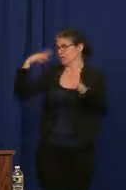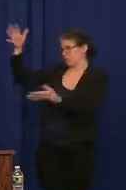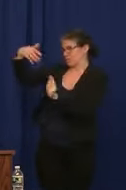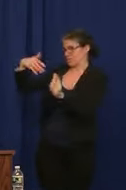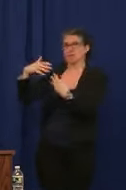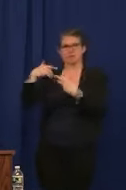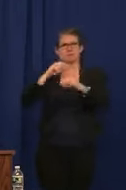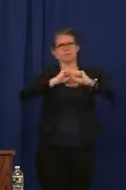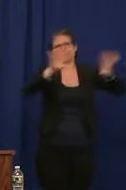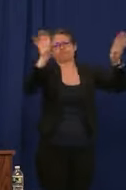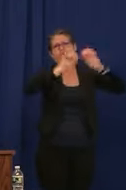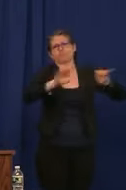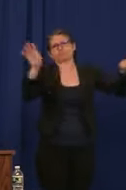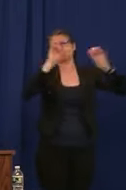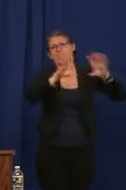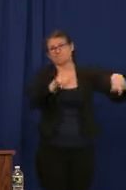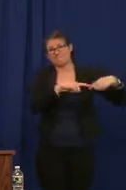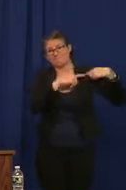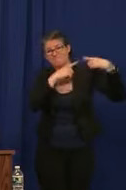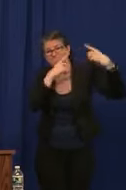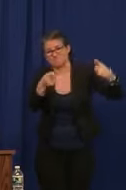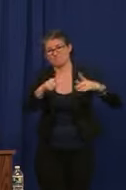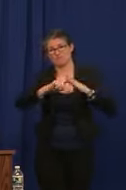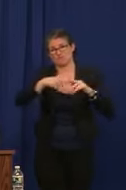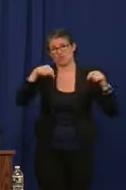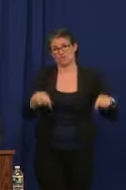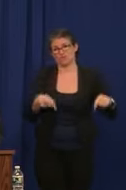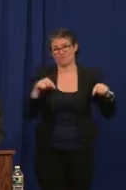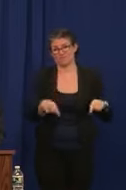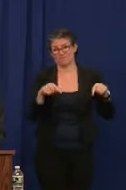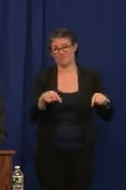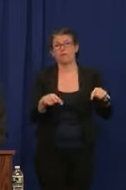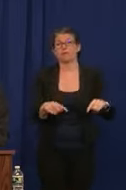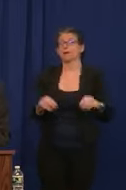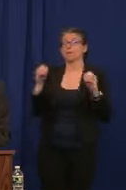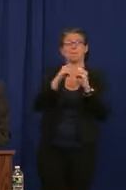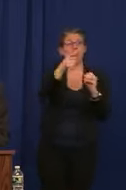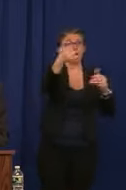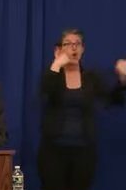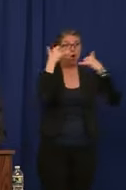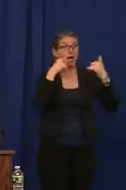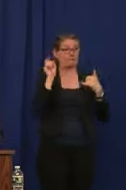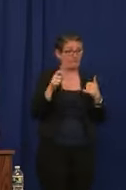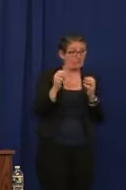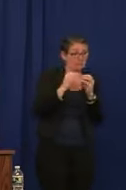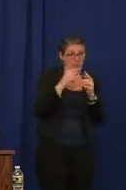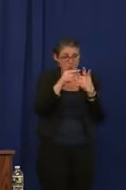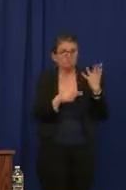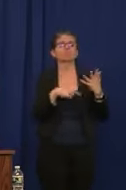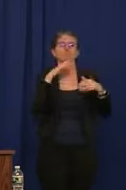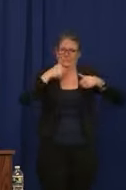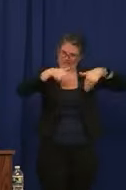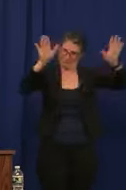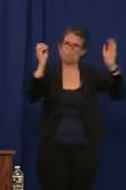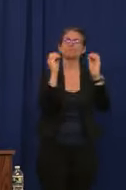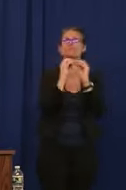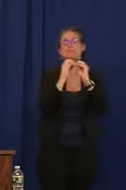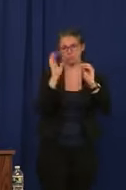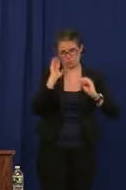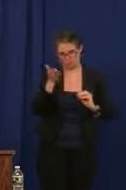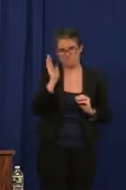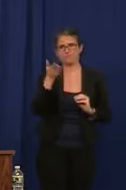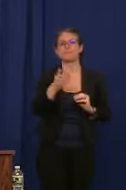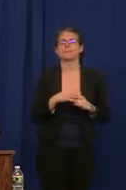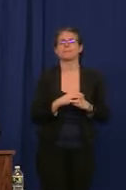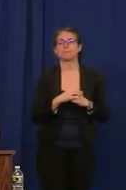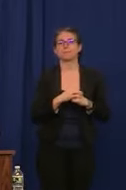and as those requests come in. And finally, I would just like to note the receipt of 1 order of